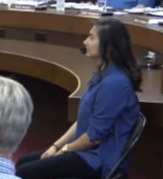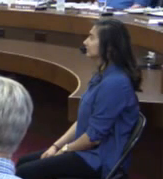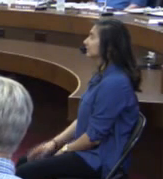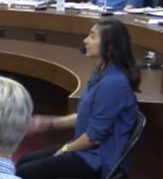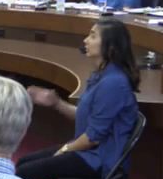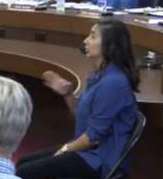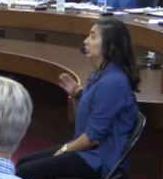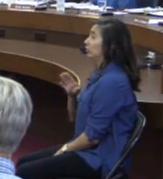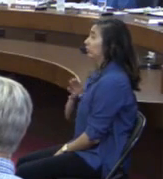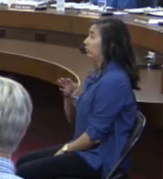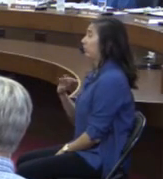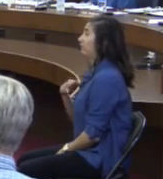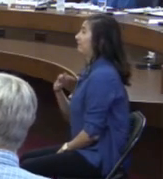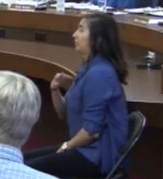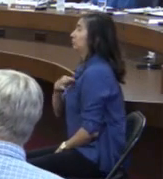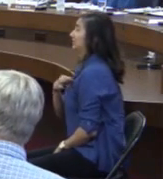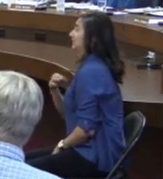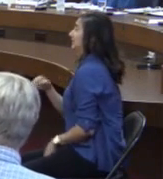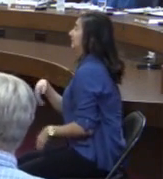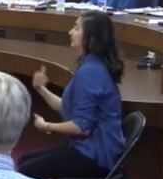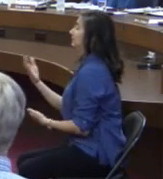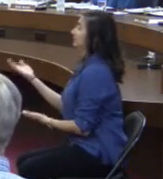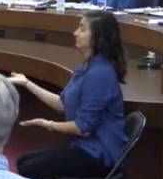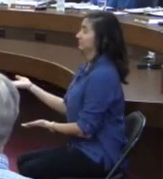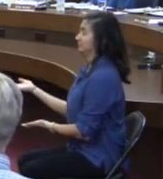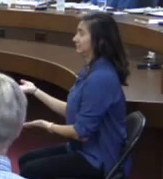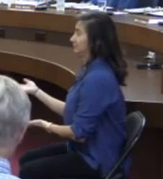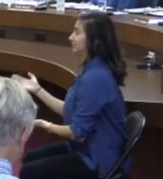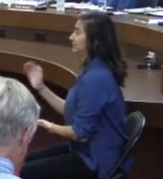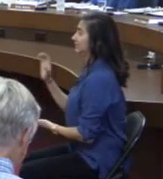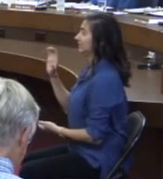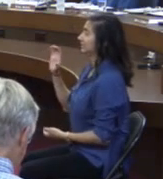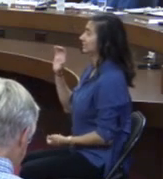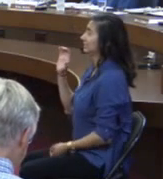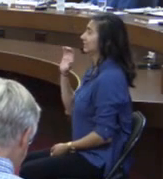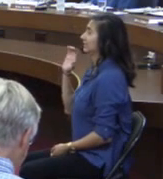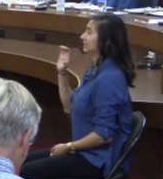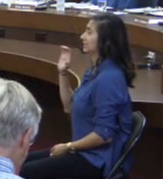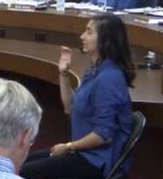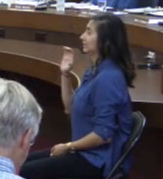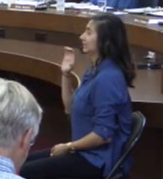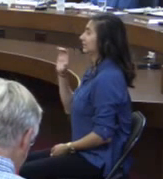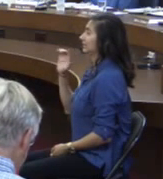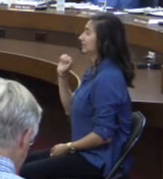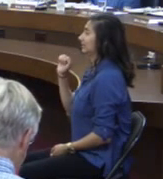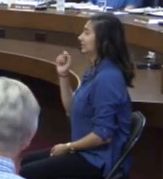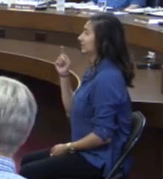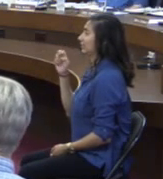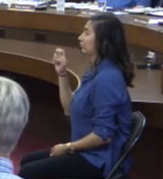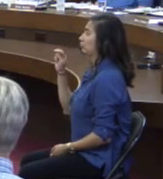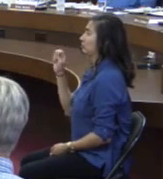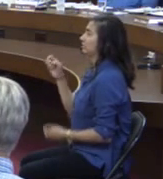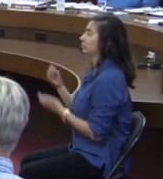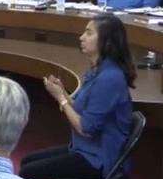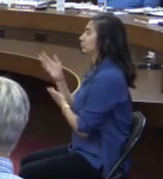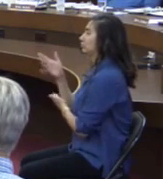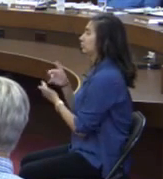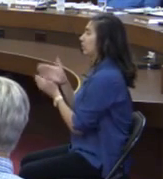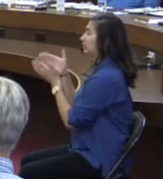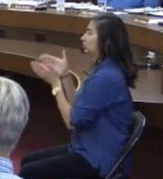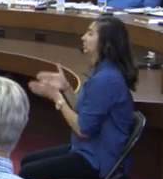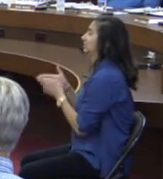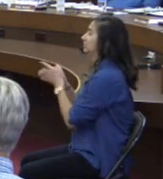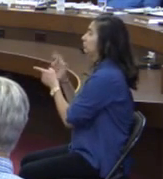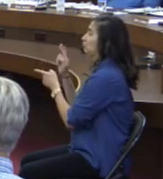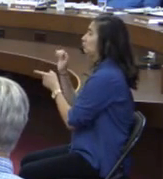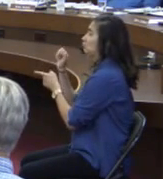Board, faculty, and COS community, I'd like to introduce you to, this is Catherine Medrano, who's our new sociologist. Ryan Fraze,